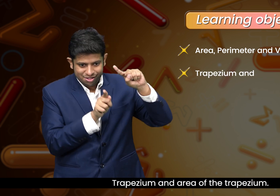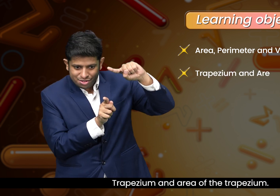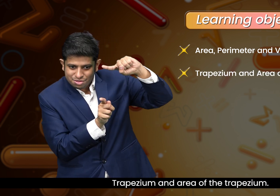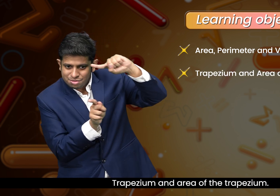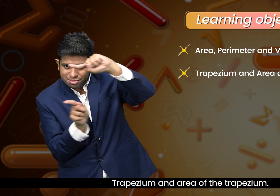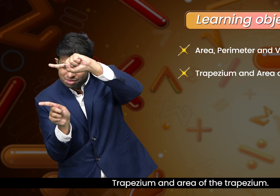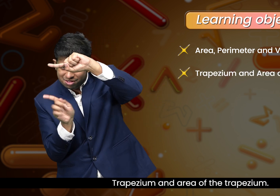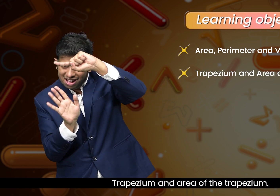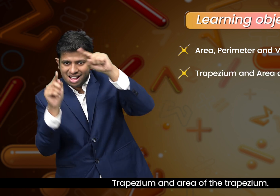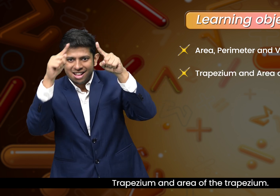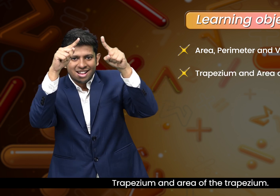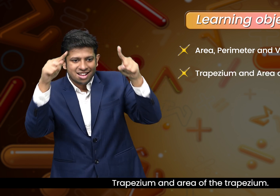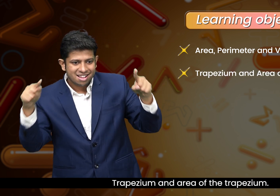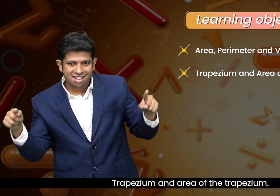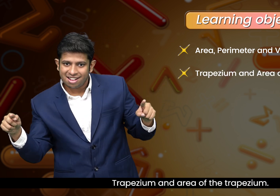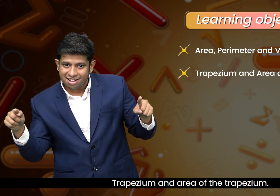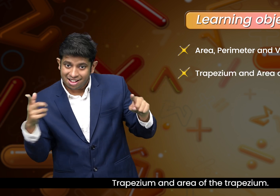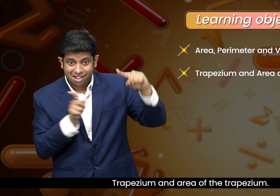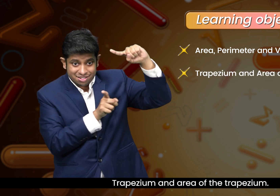Trapezium and area of the trapezium.